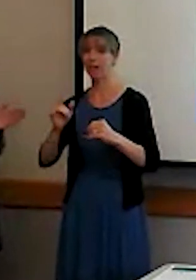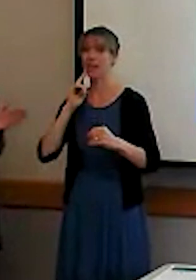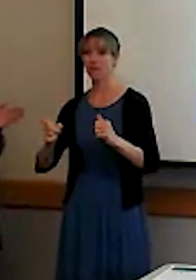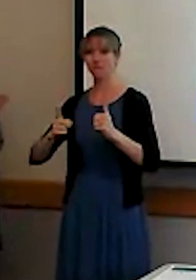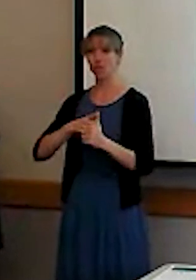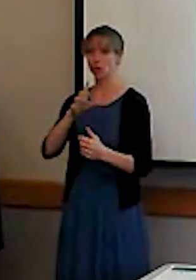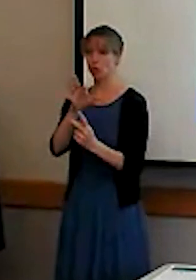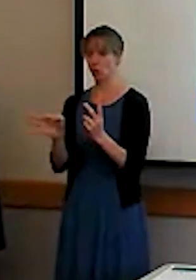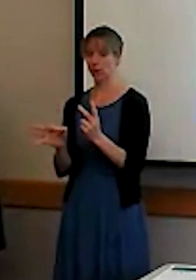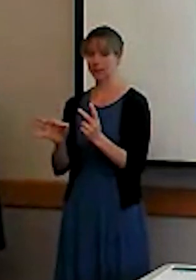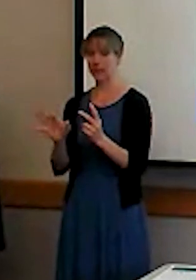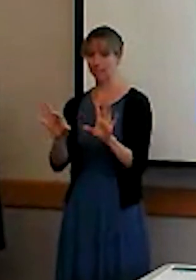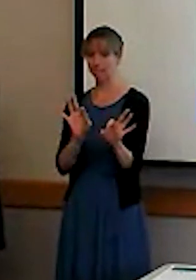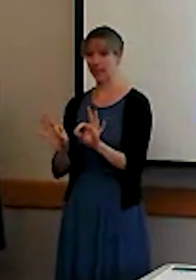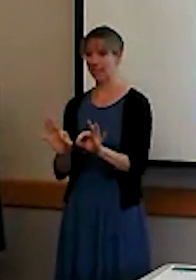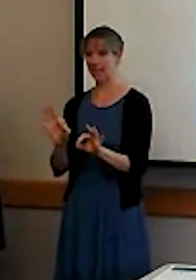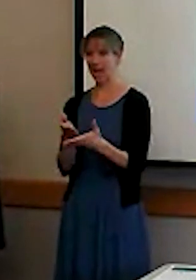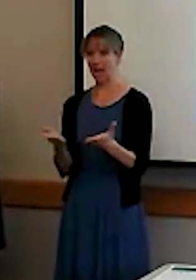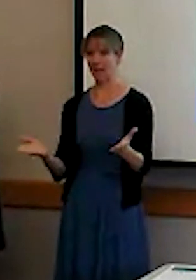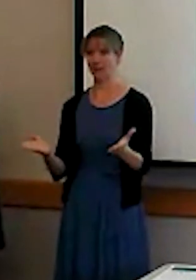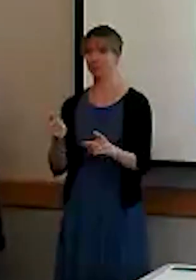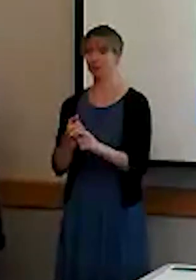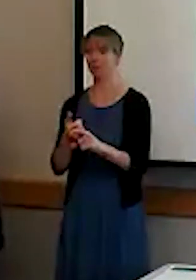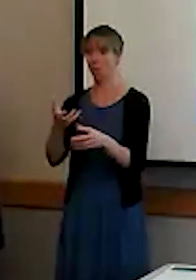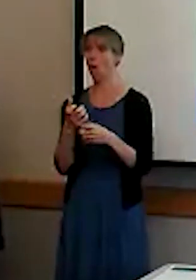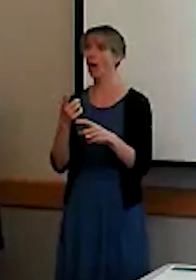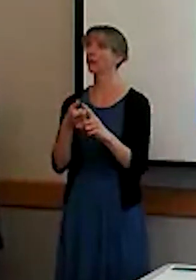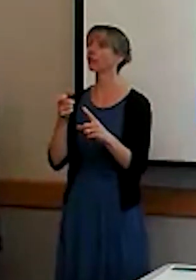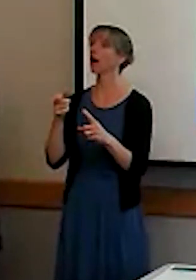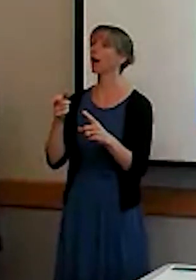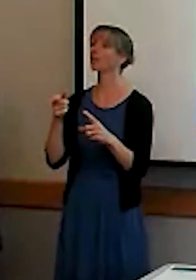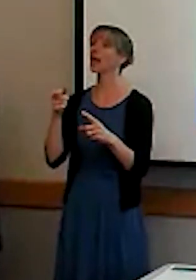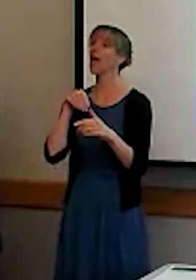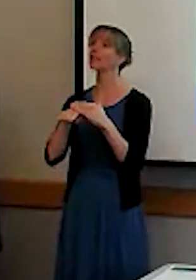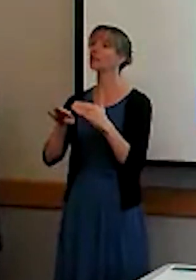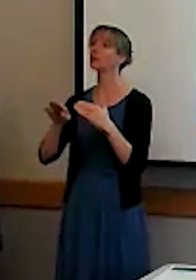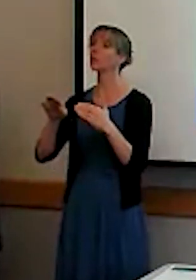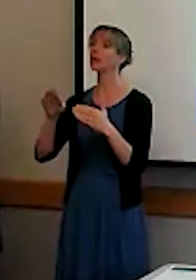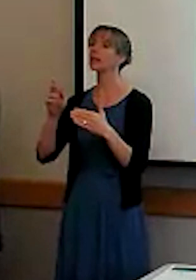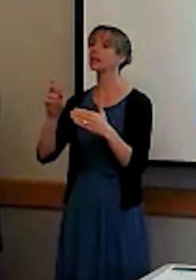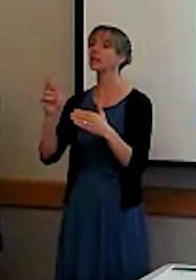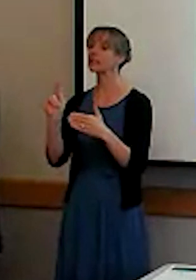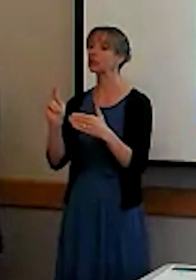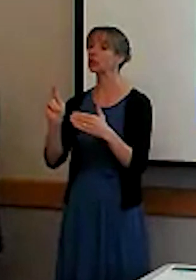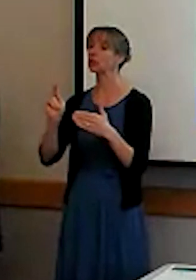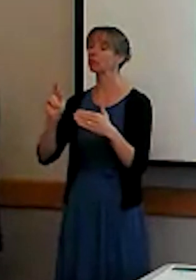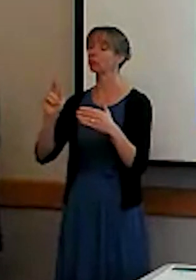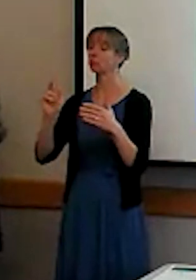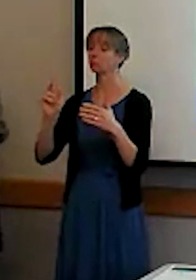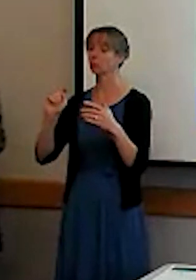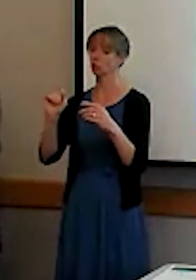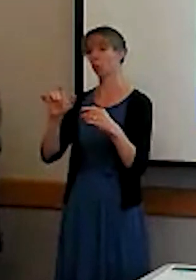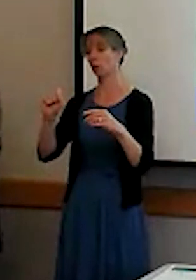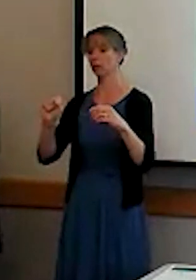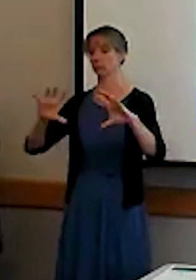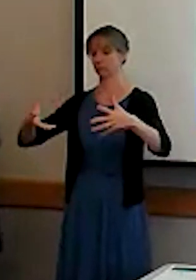first choice of picking an item that they want from the accessible kitchen tools kits. So remember,